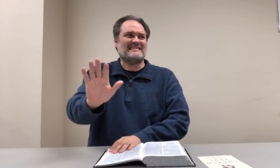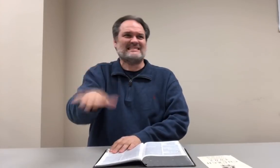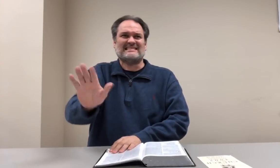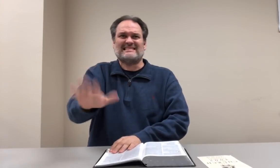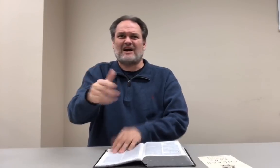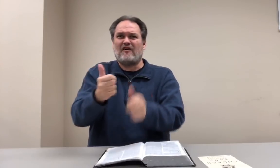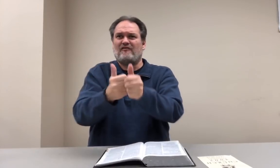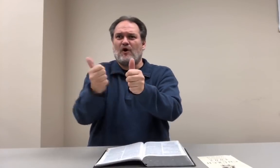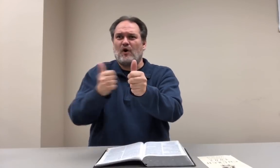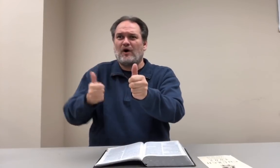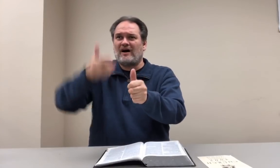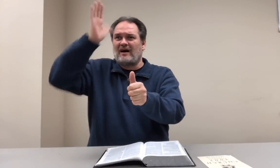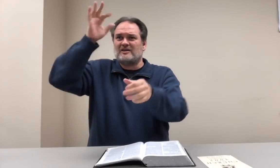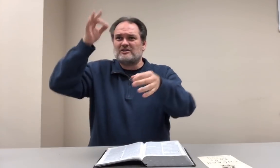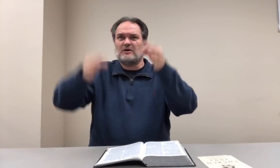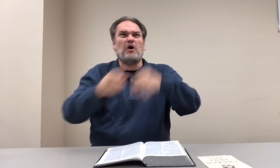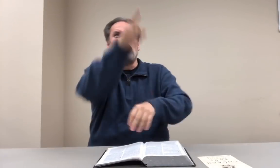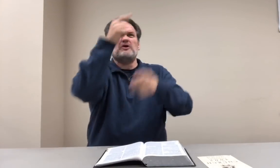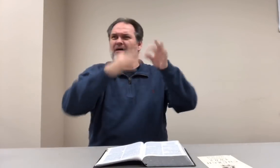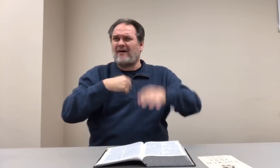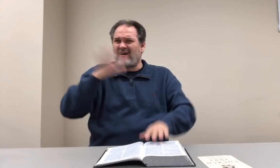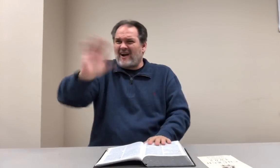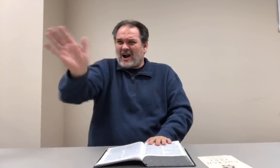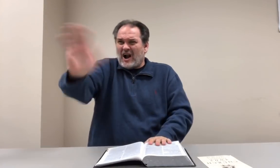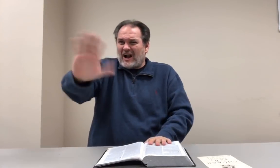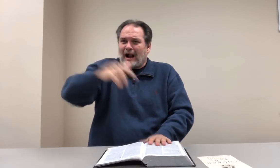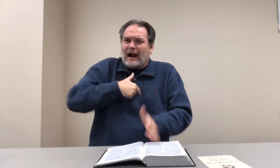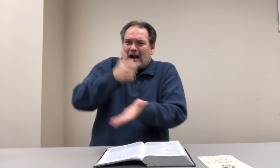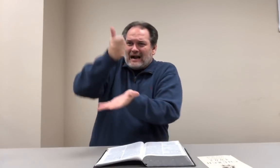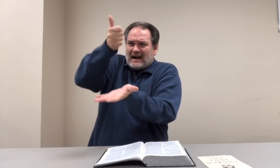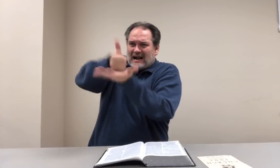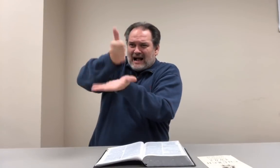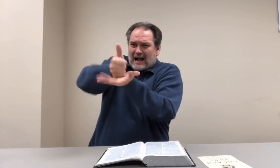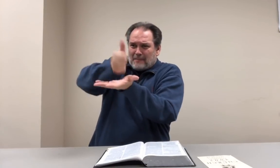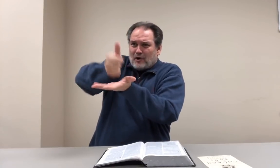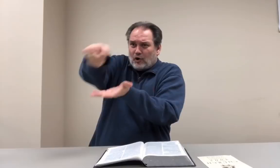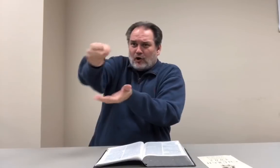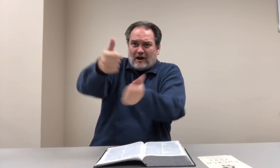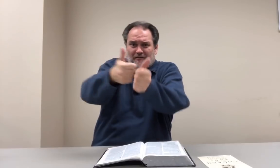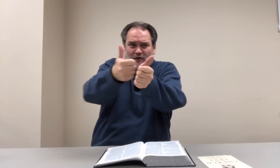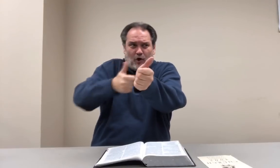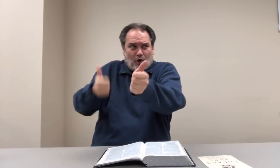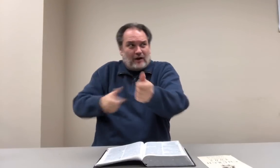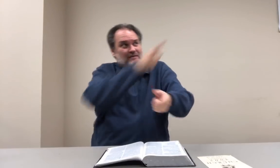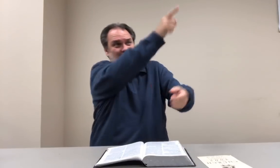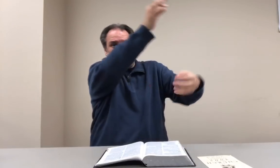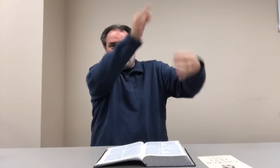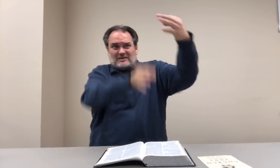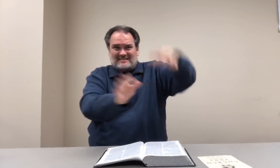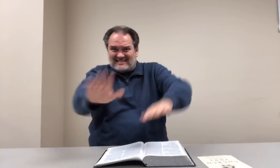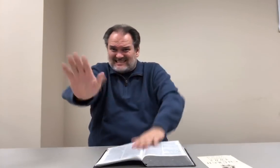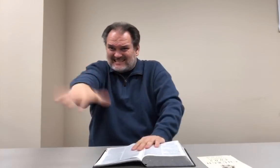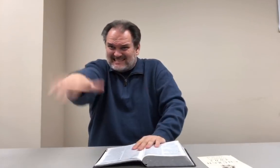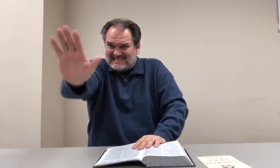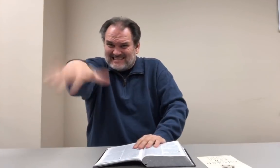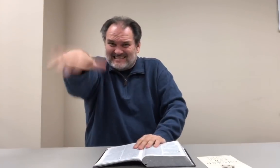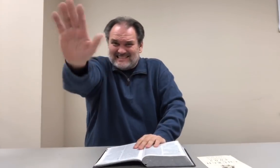challenge is creation. So, how do you square God's immutability with